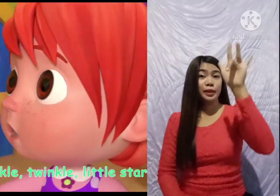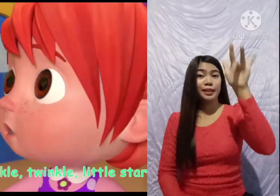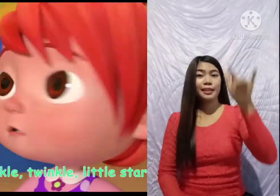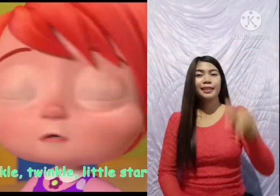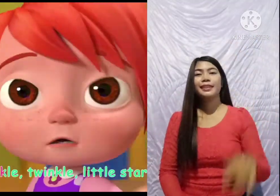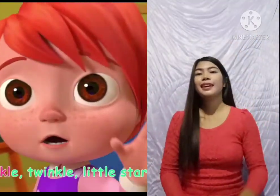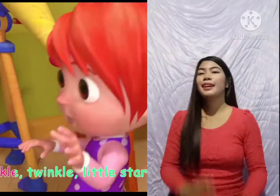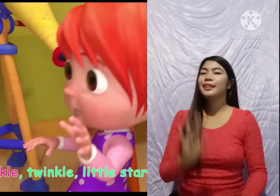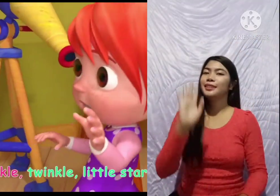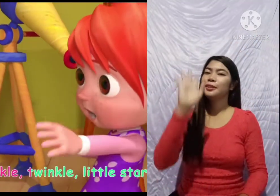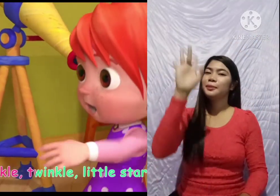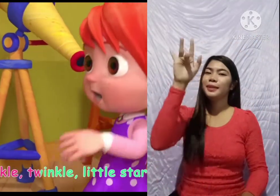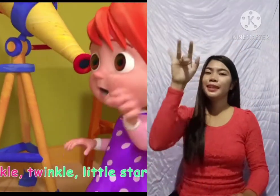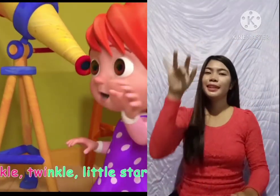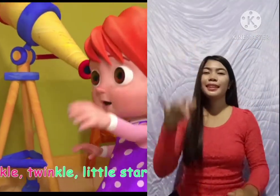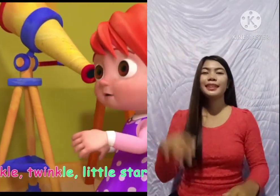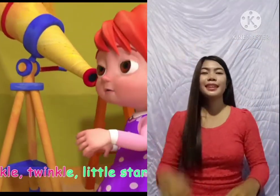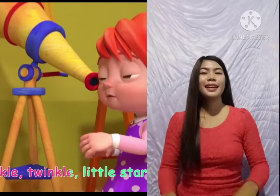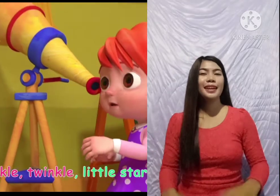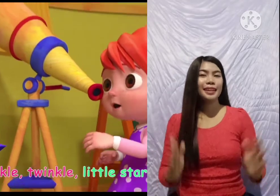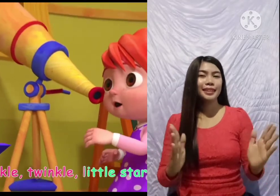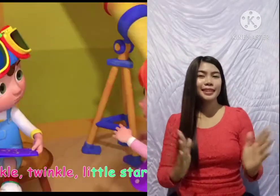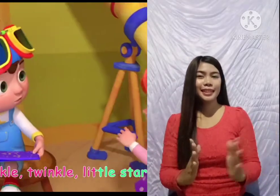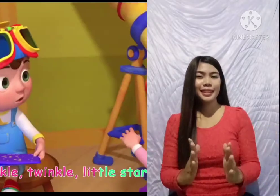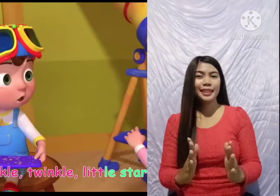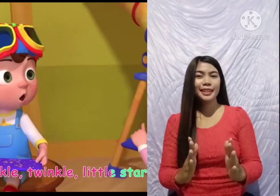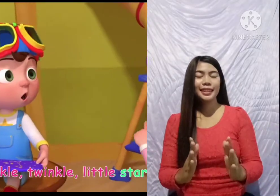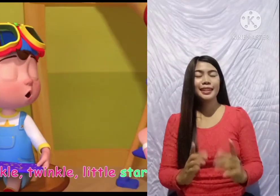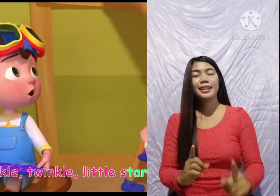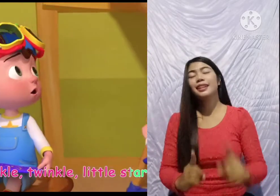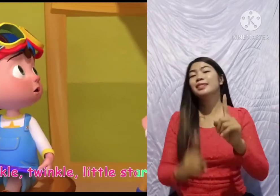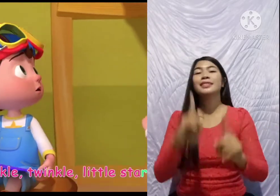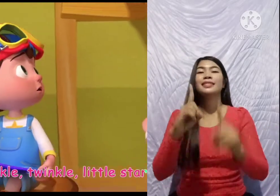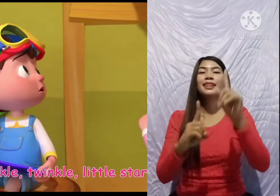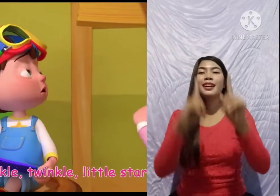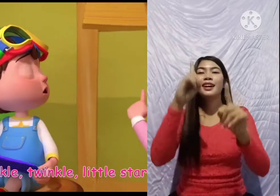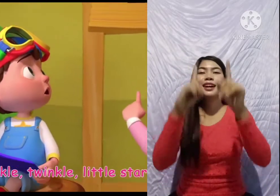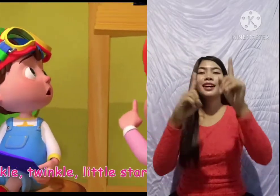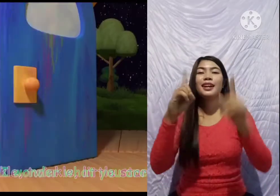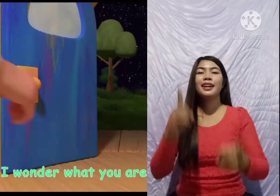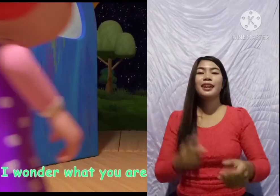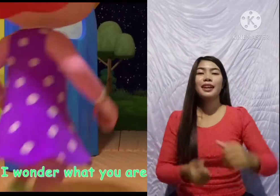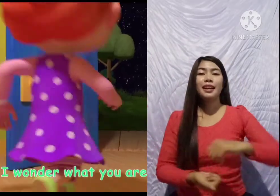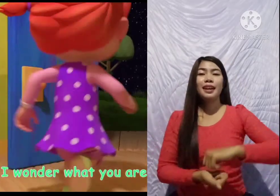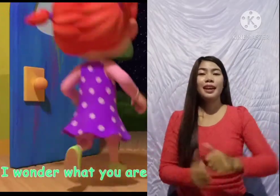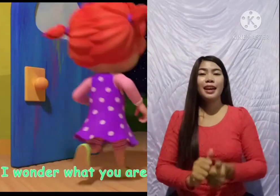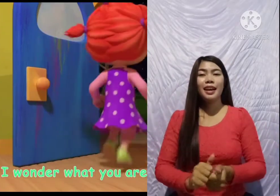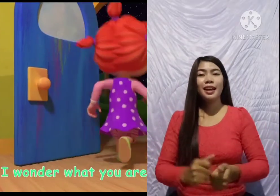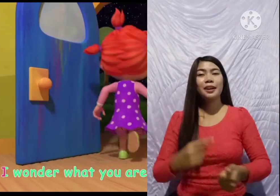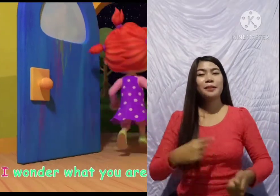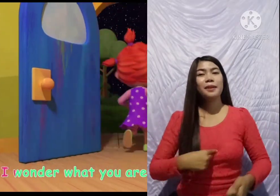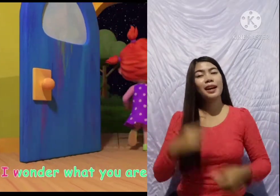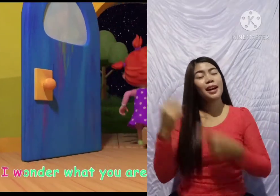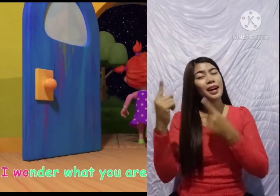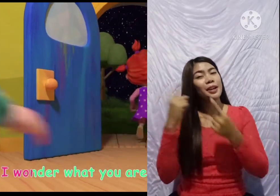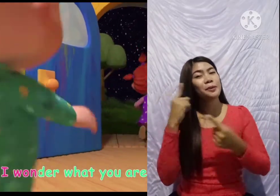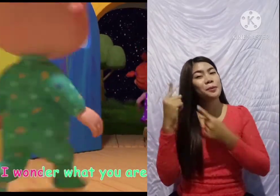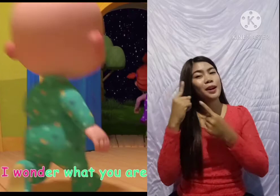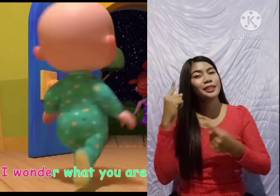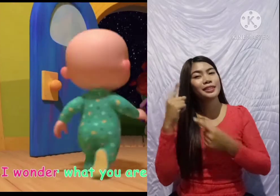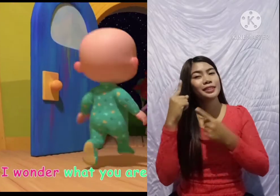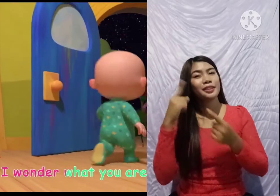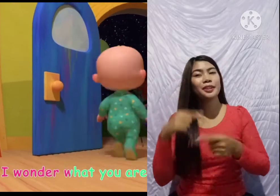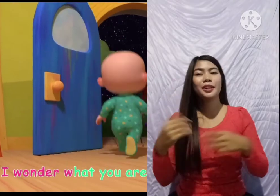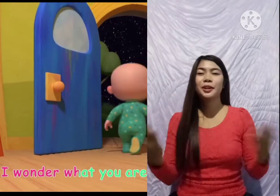Twinkle twinkle little star, How I